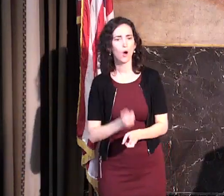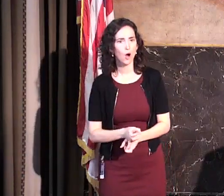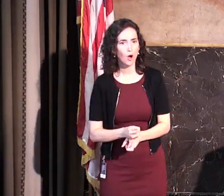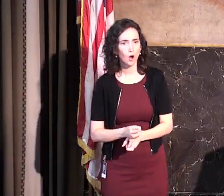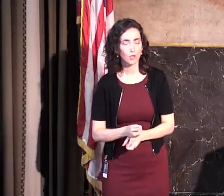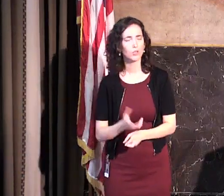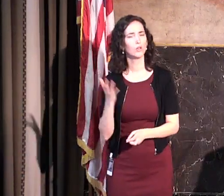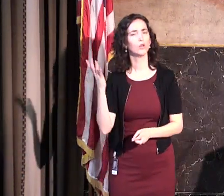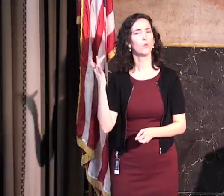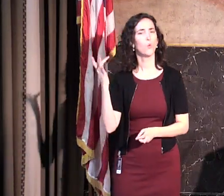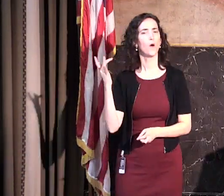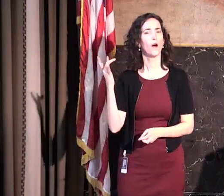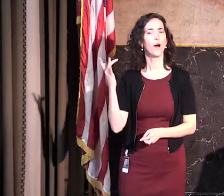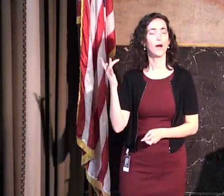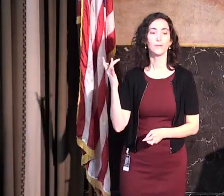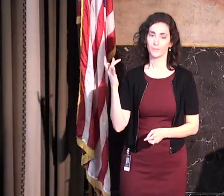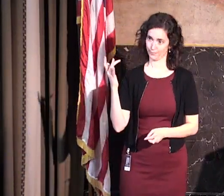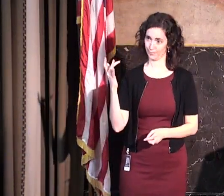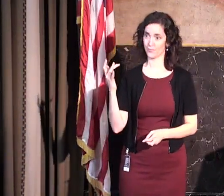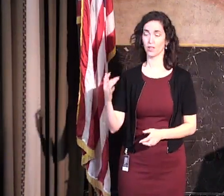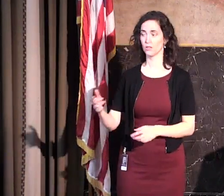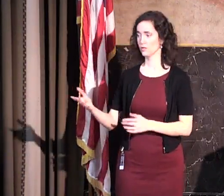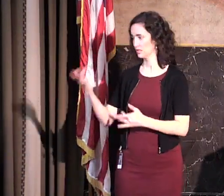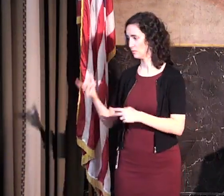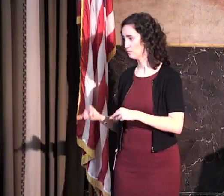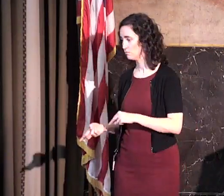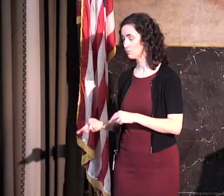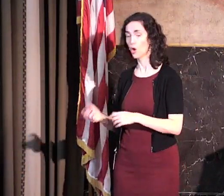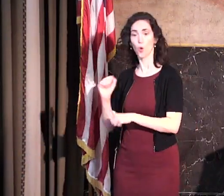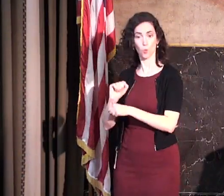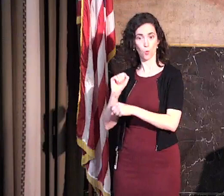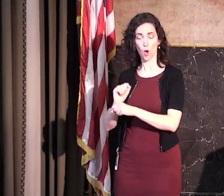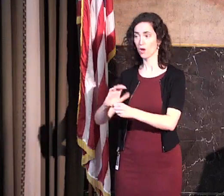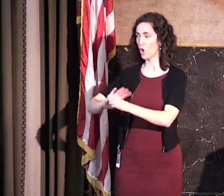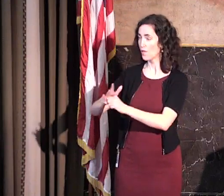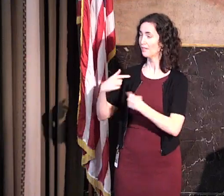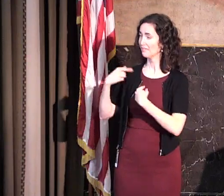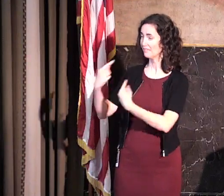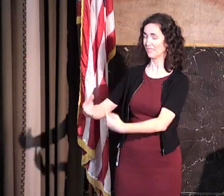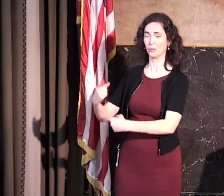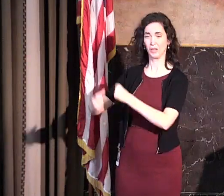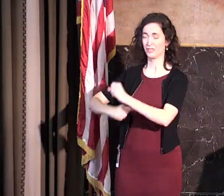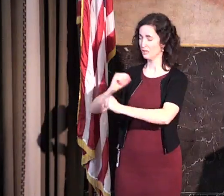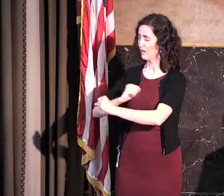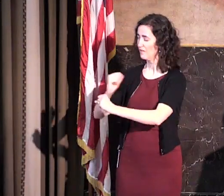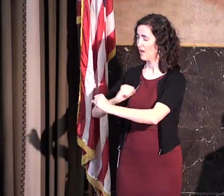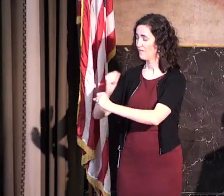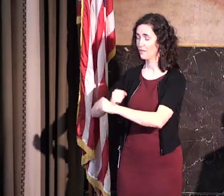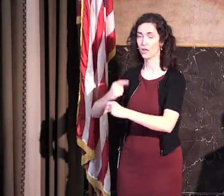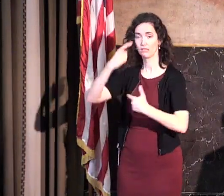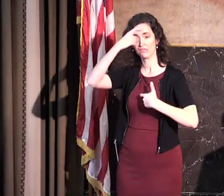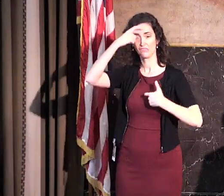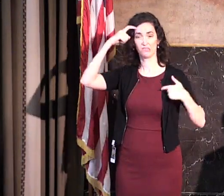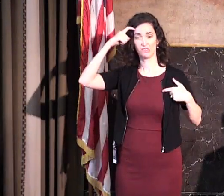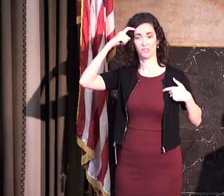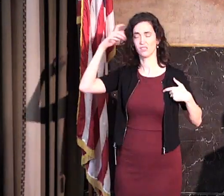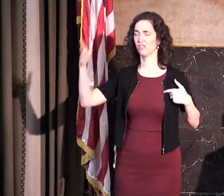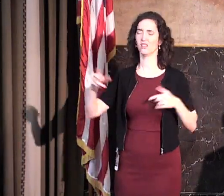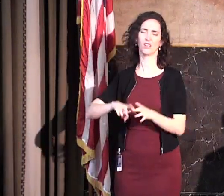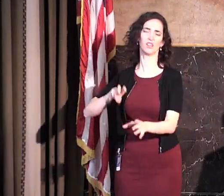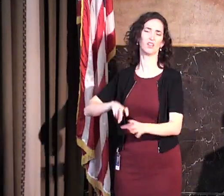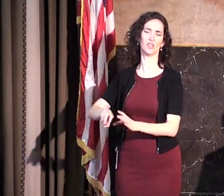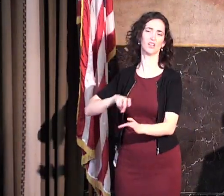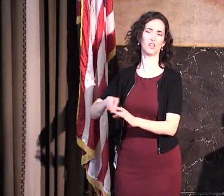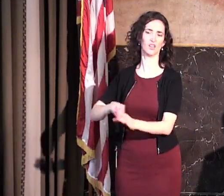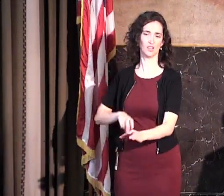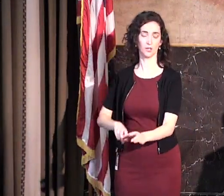big reason for that is because it's been so traumatic being on the front lines this whole time. I think, as